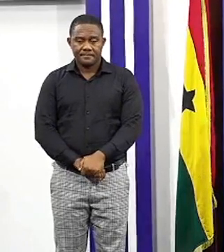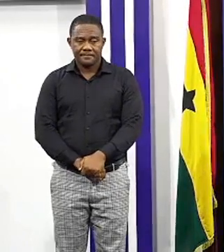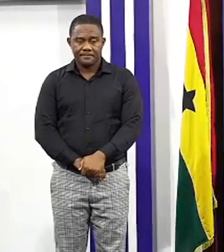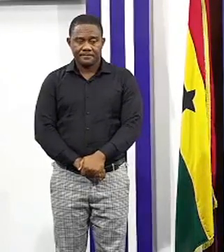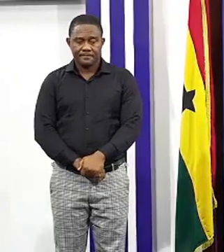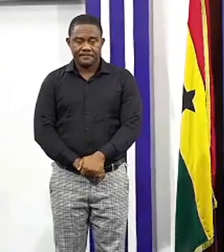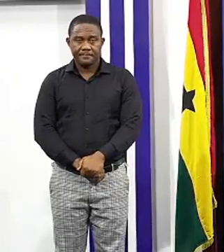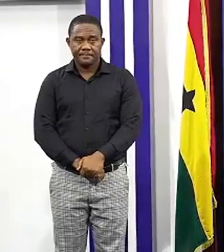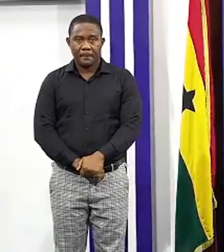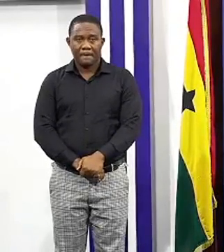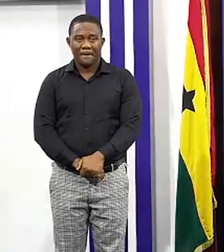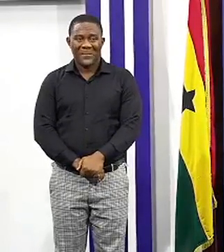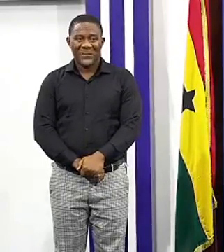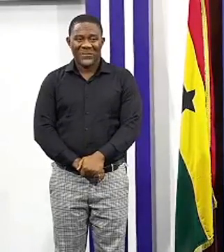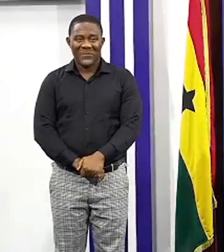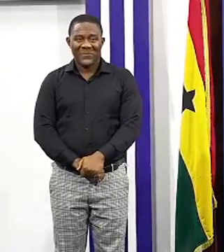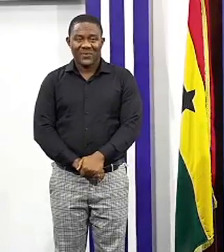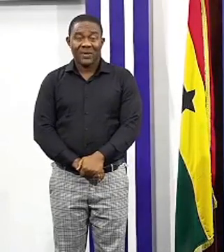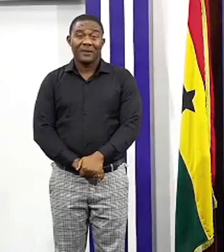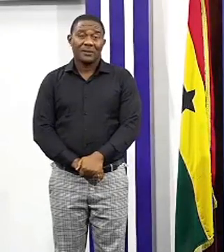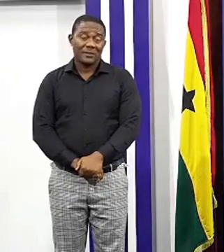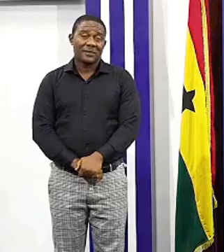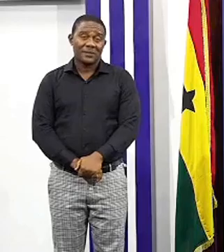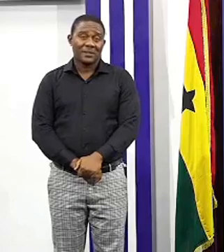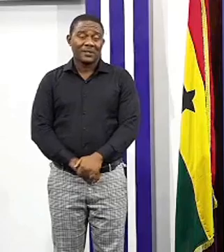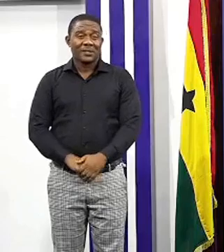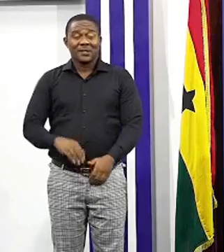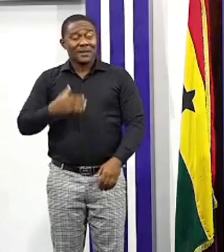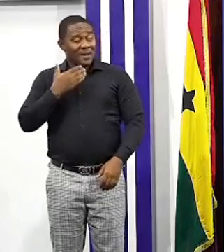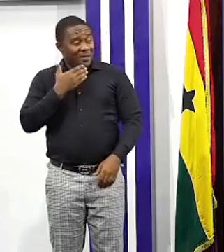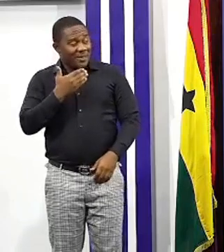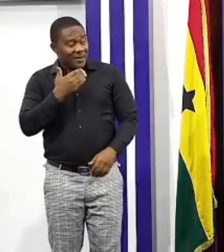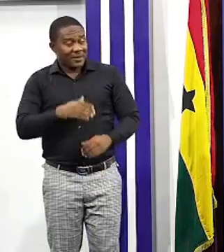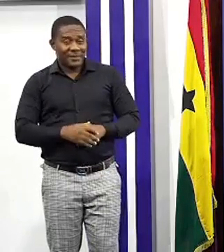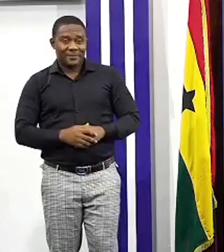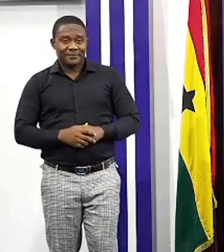Thank you very much, Honorable Minister. I'm using your sanitizer.